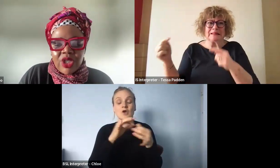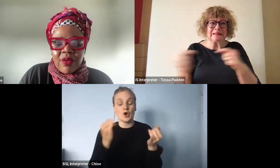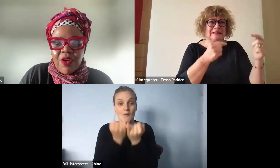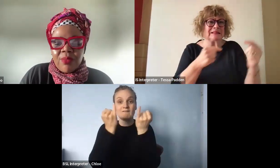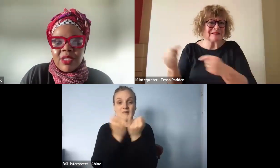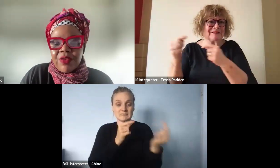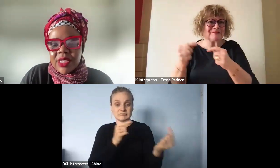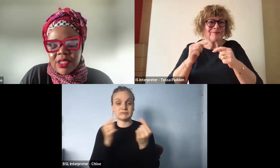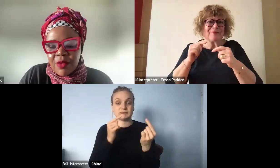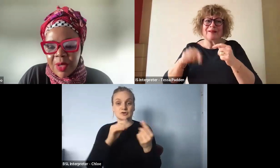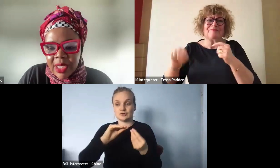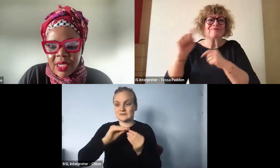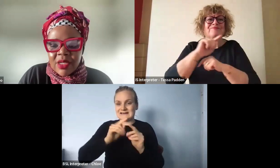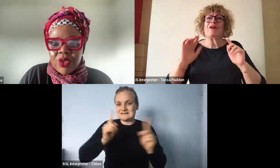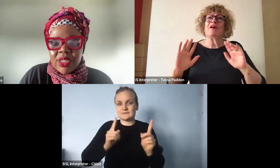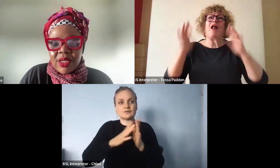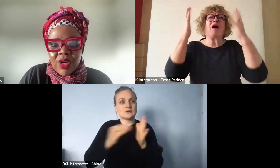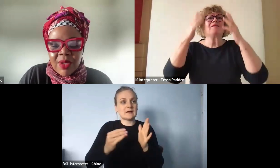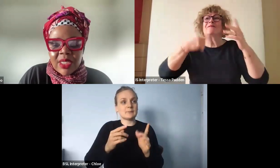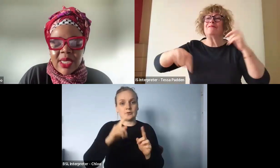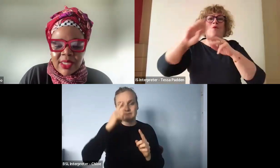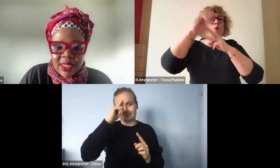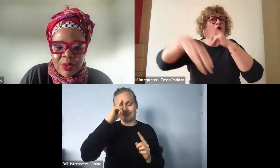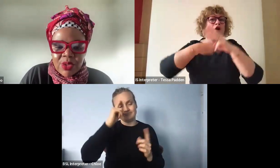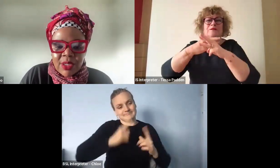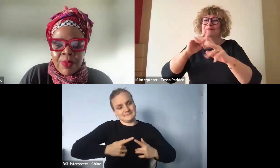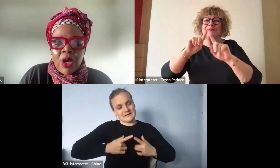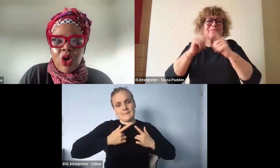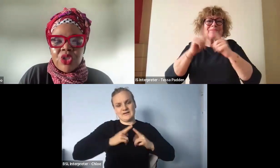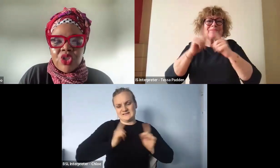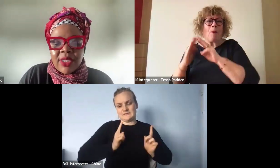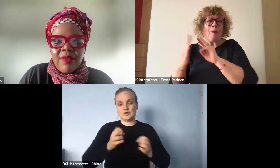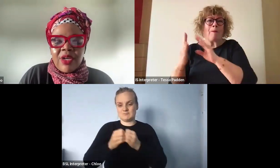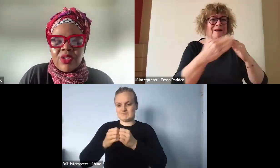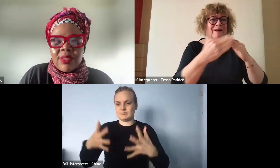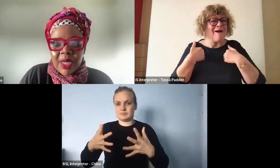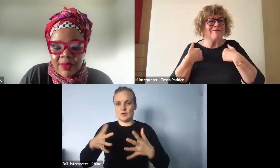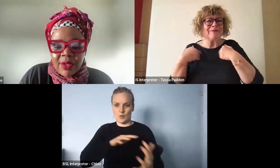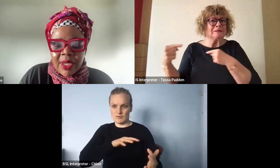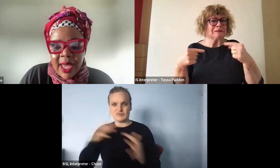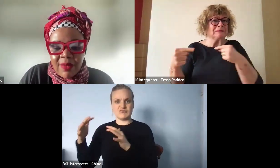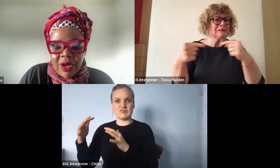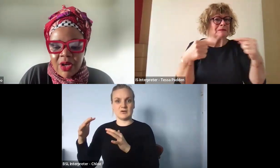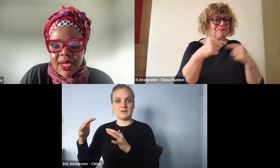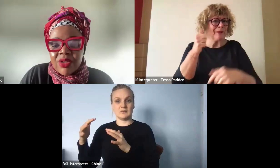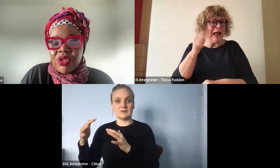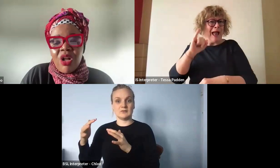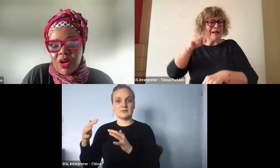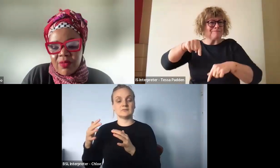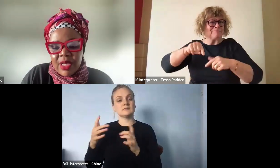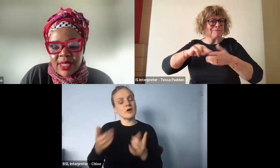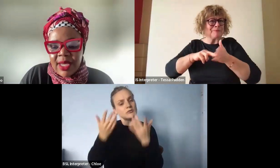forms, ranging from differences of opinion to disagreements and disputes. Constructive and respectful behavior